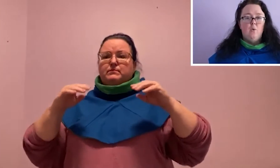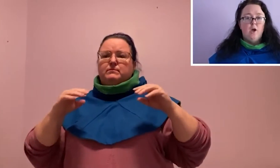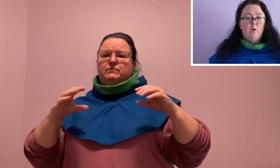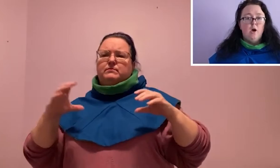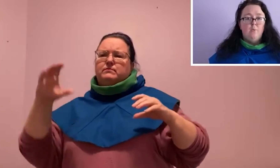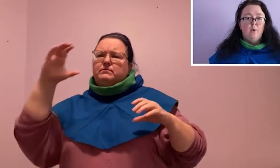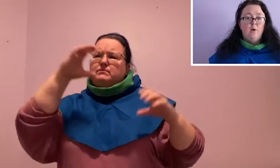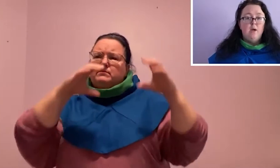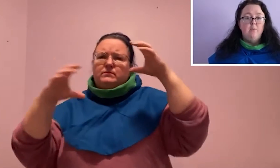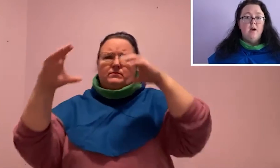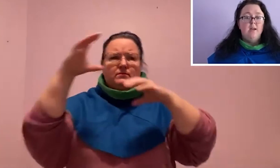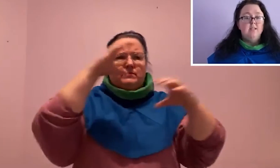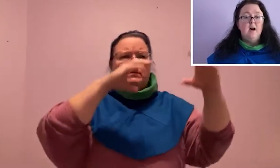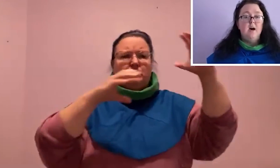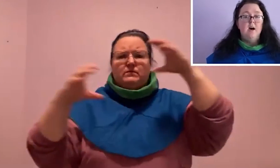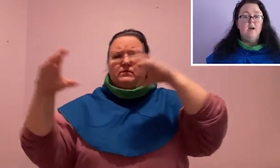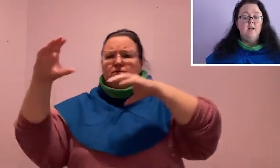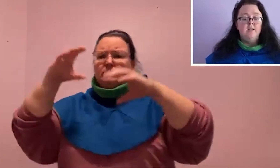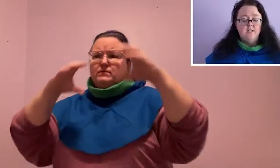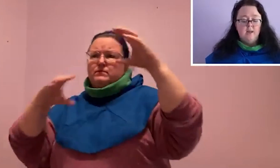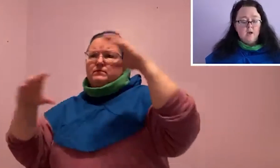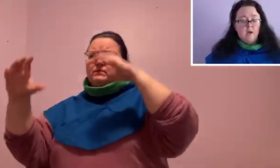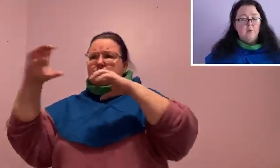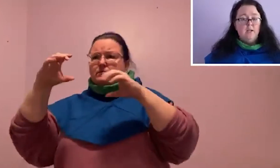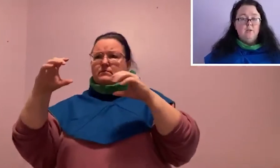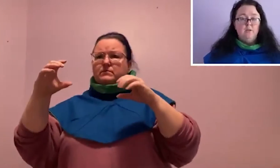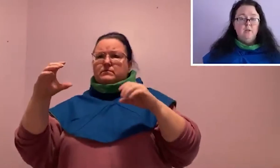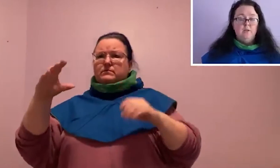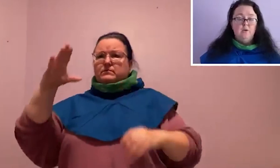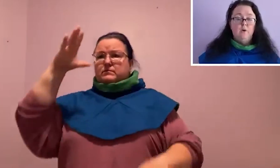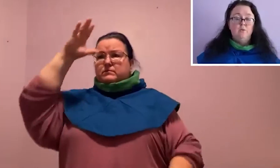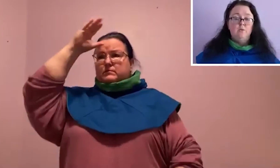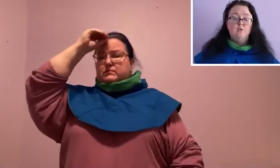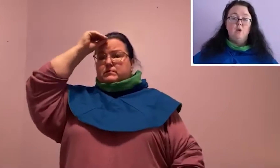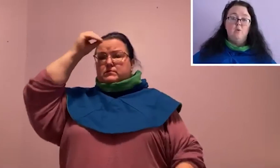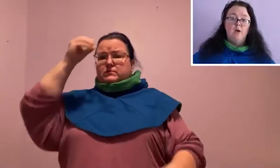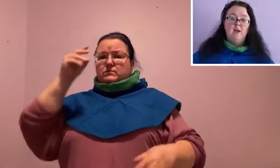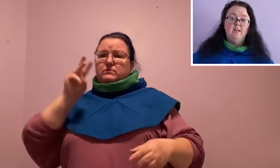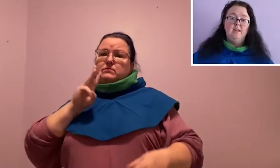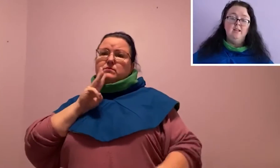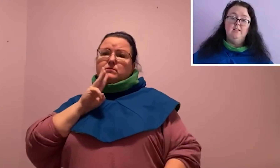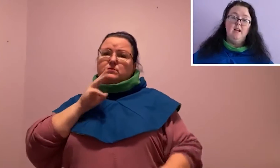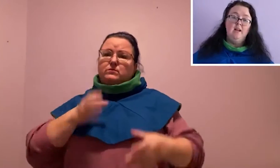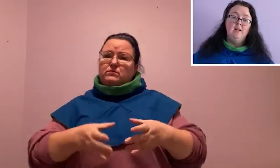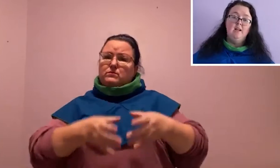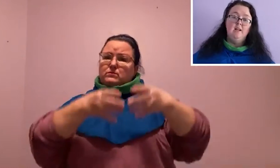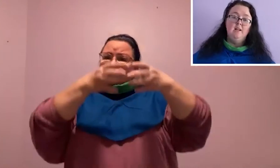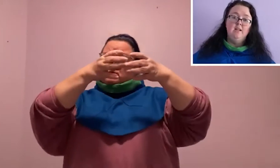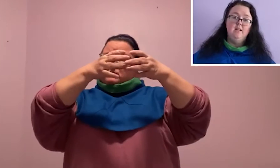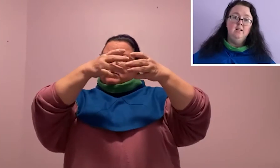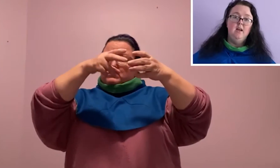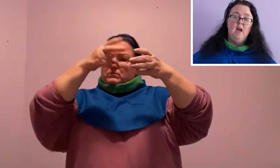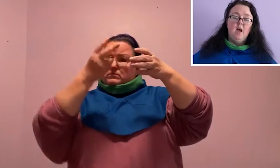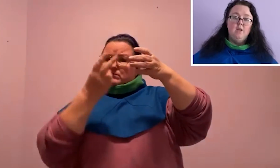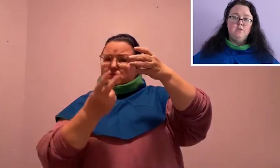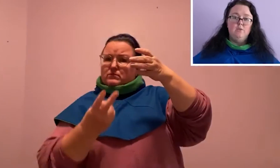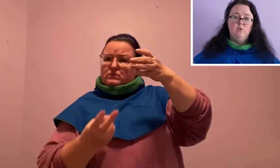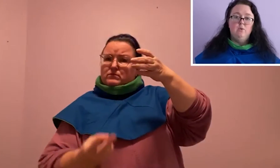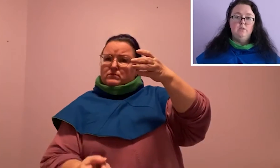where a boy might hide, but in the old draw well he lay, his throat